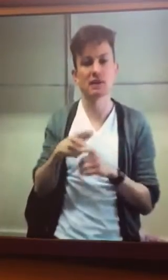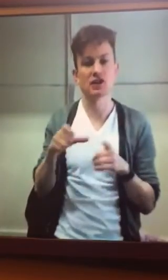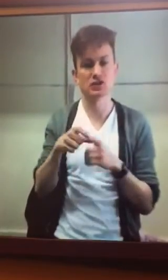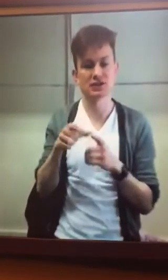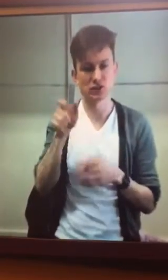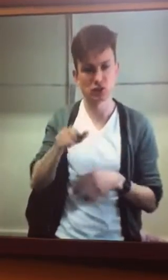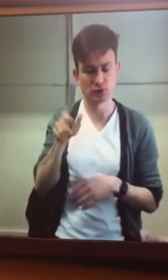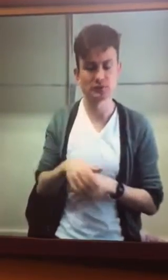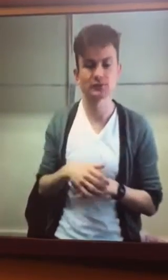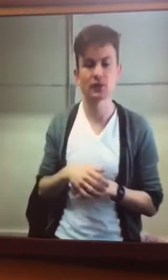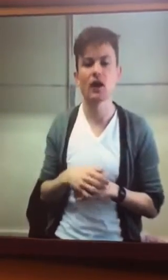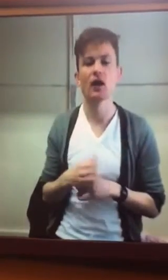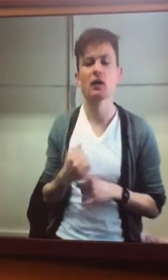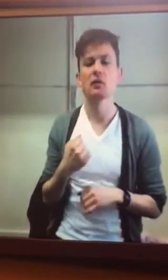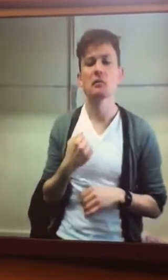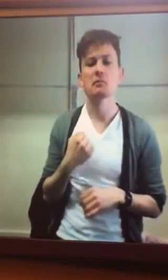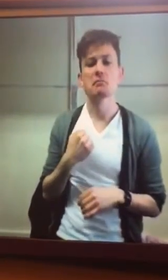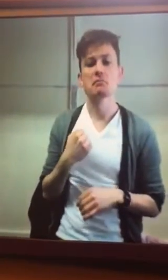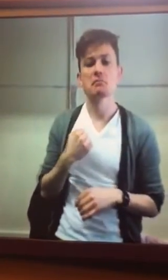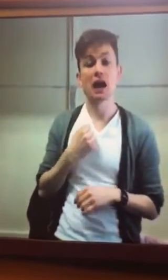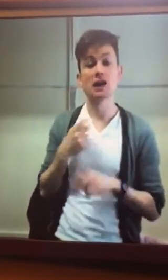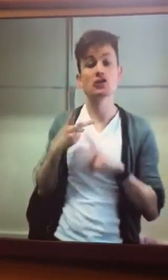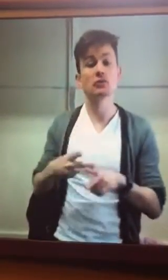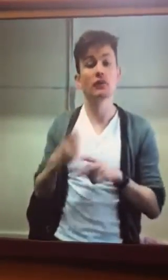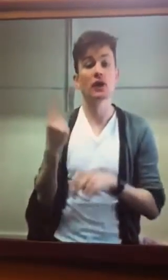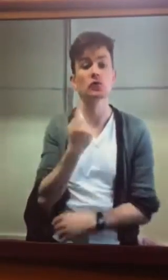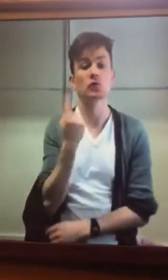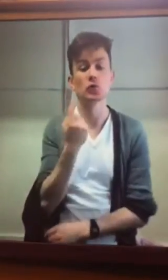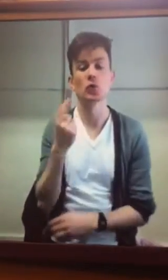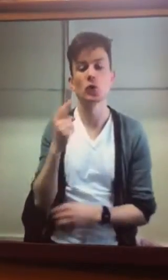And this is my final year as a PhD student.